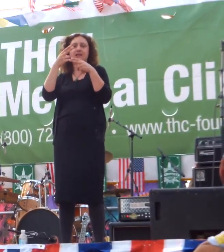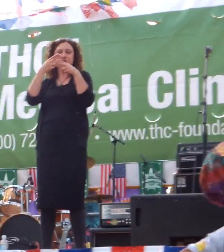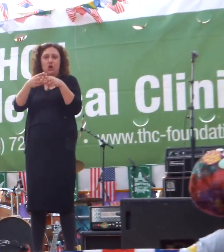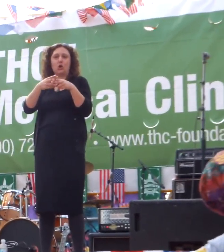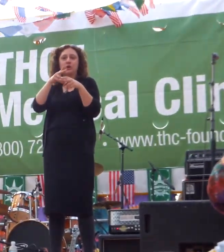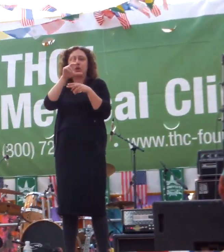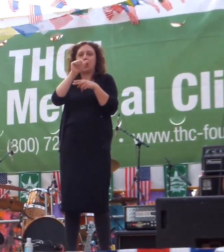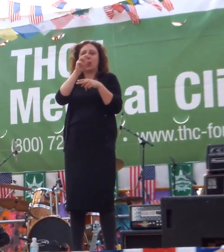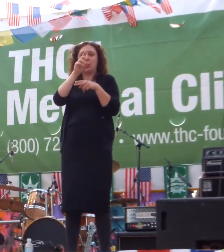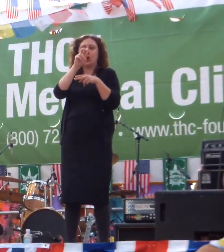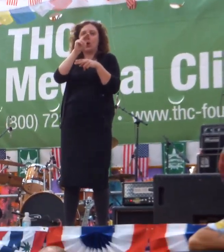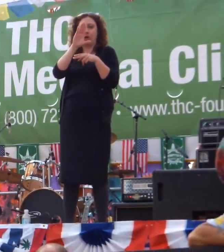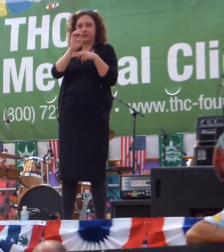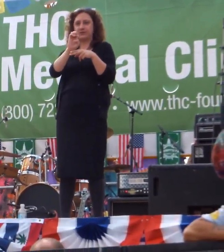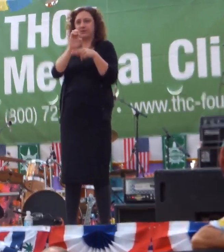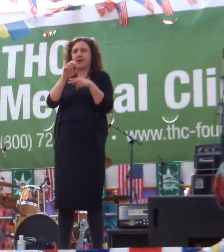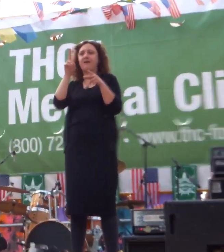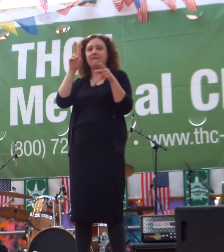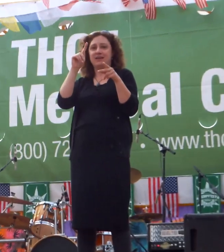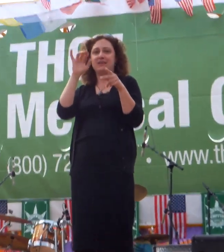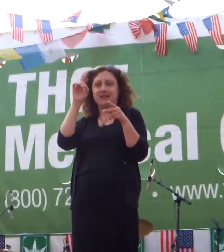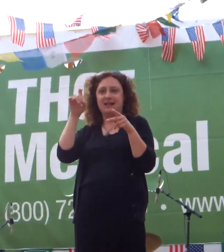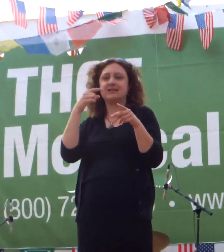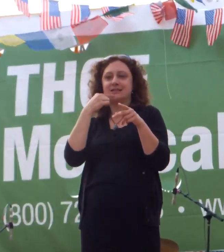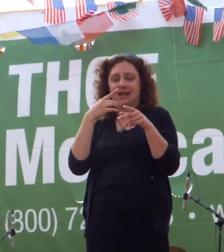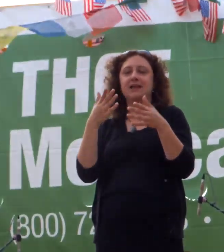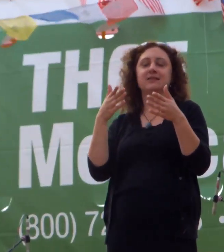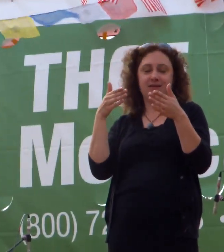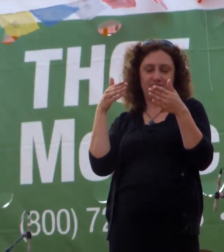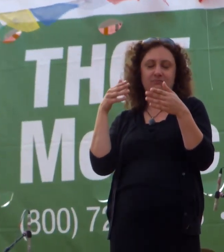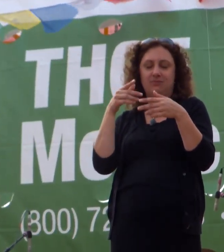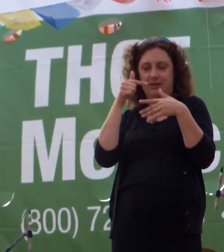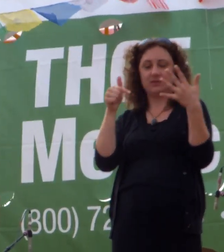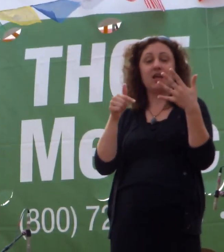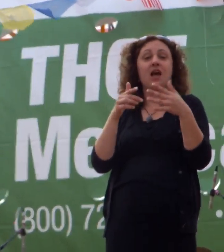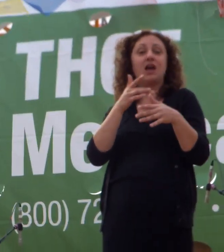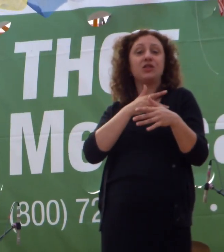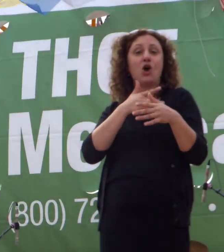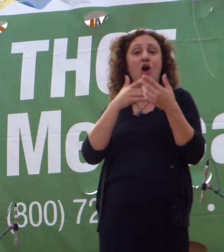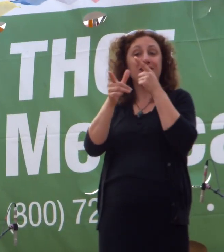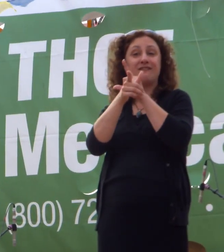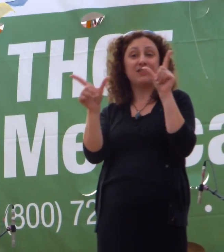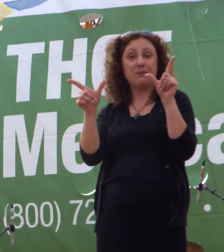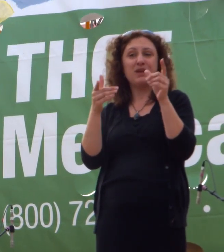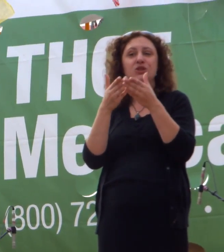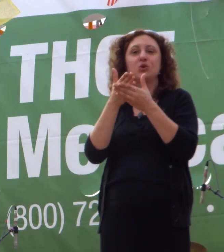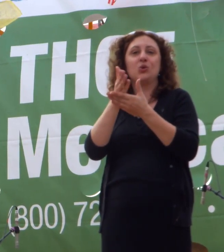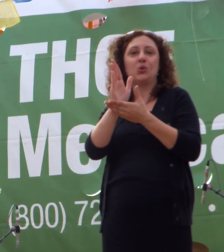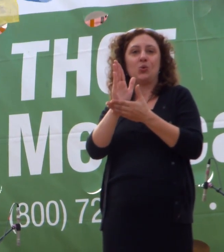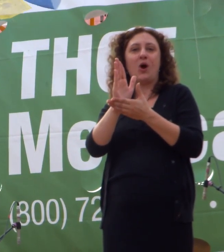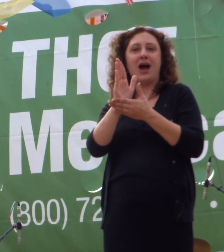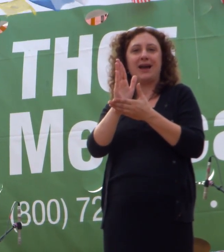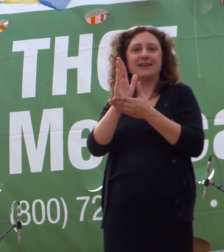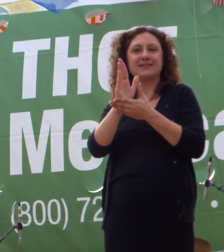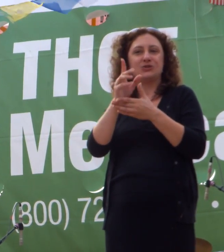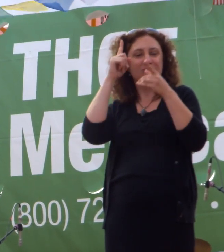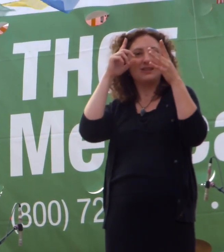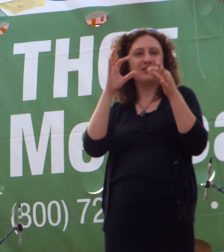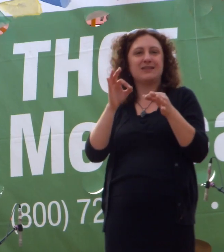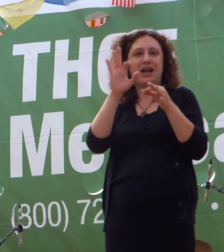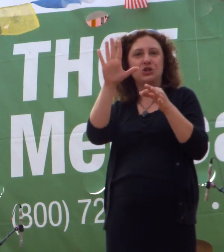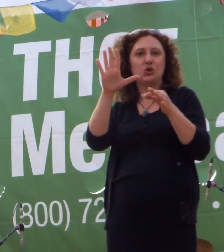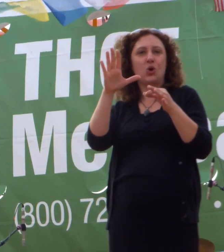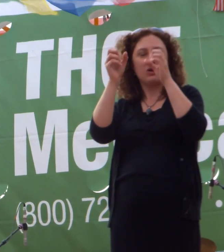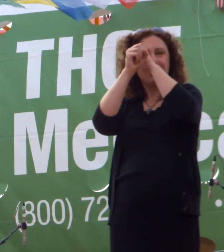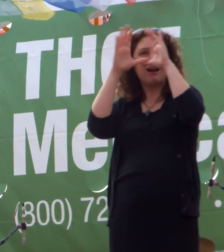Lawrence v. Texas, said the following: at the heart of liberty is the right to define one's own concept of existence,